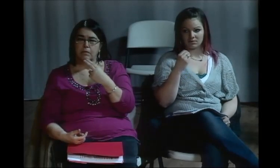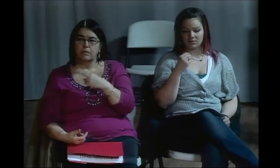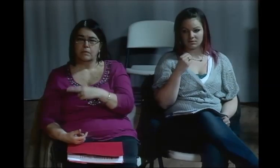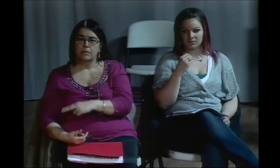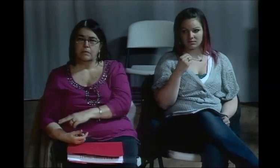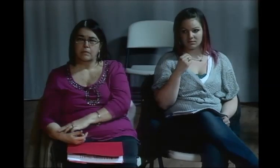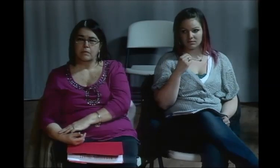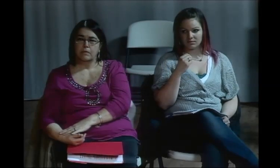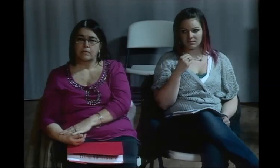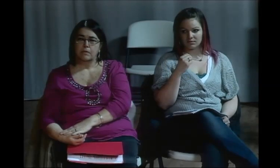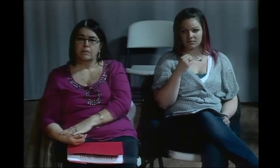When you do L,